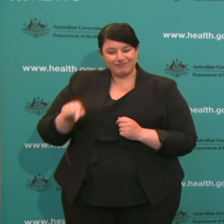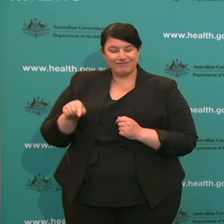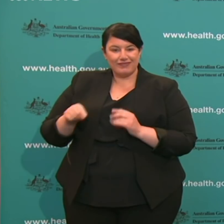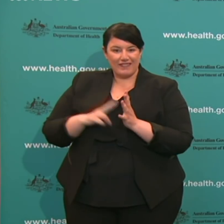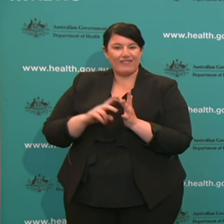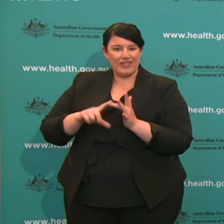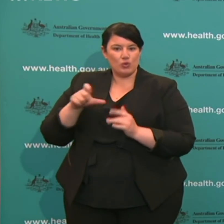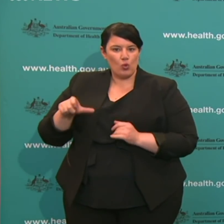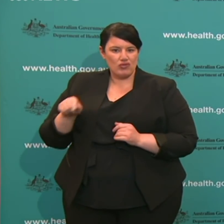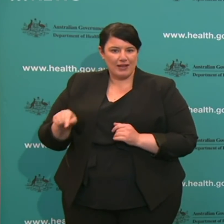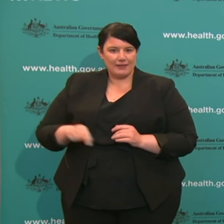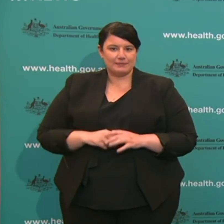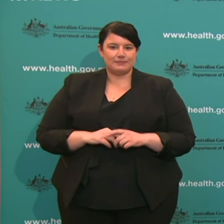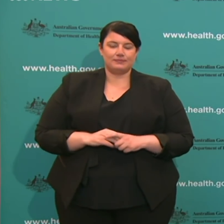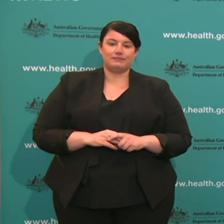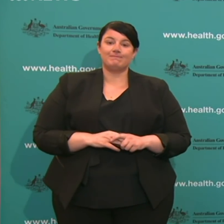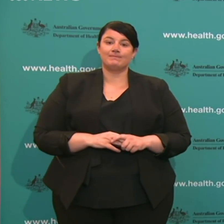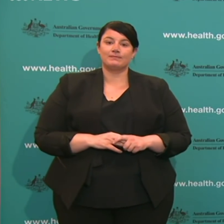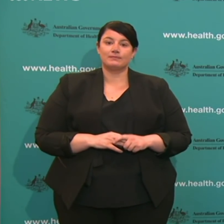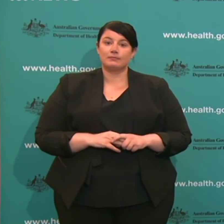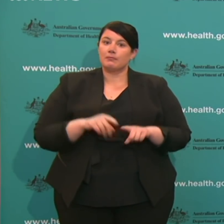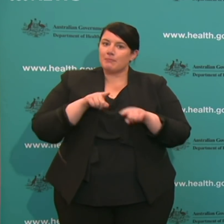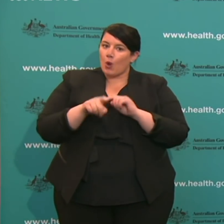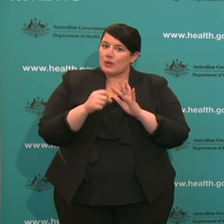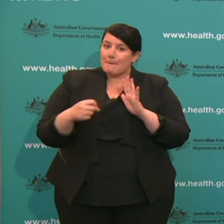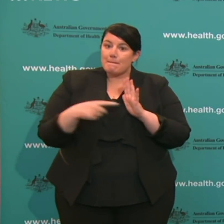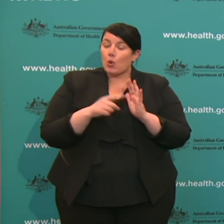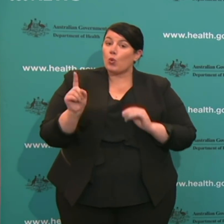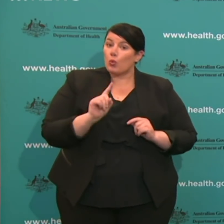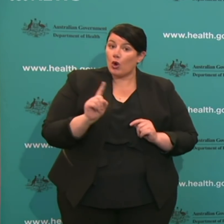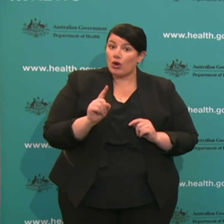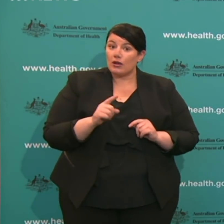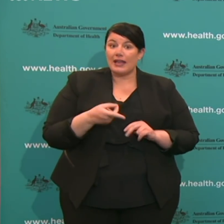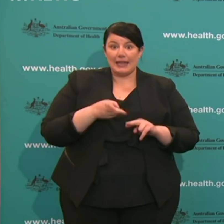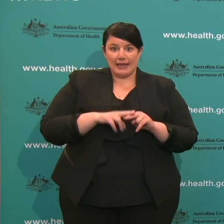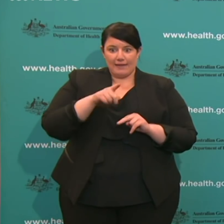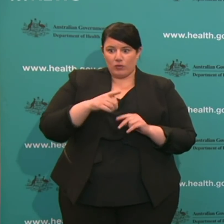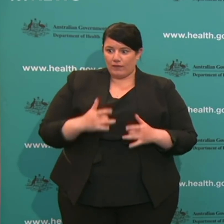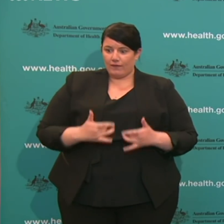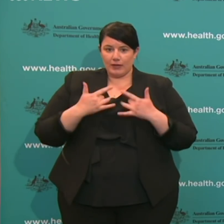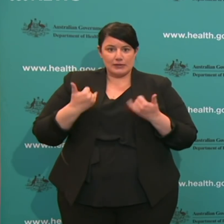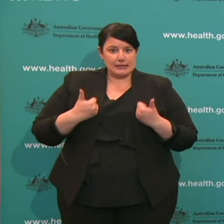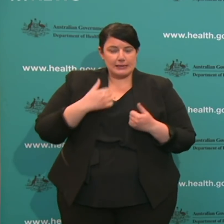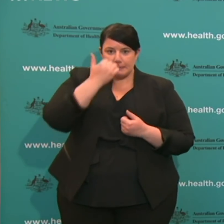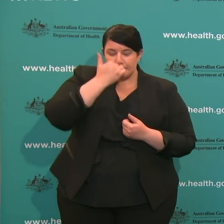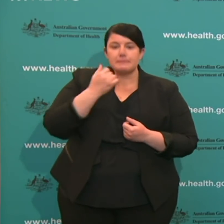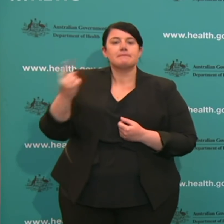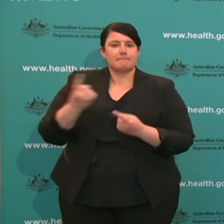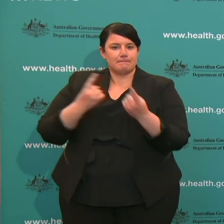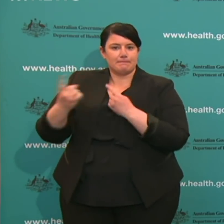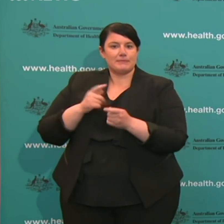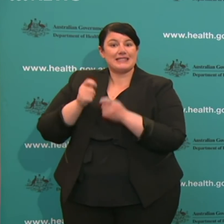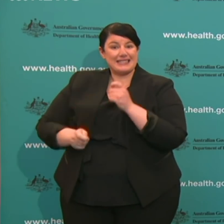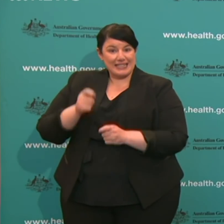the epidemic in Melbourne. The most important thing, of course, is that people continue to come forward. New South Wales and the ACT have